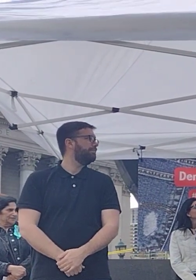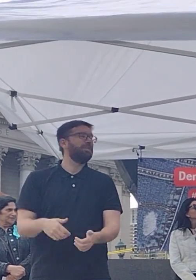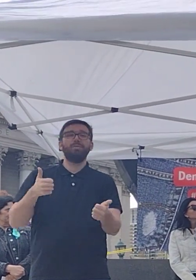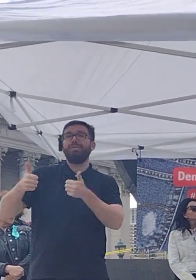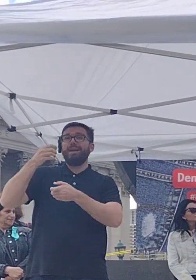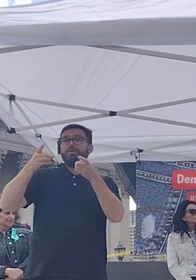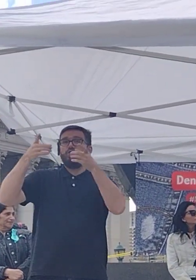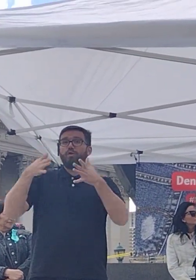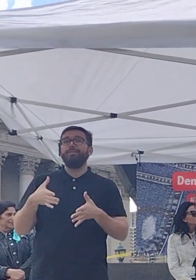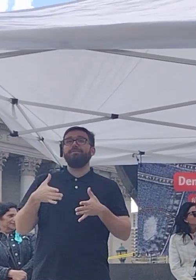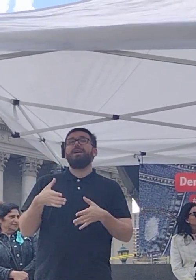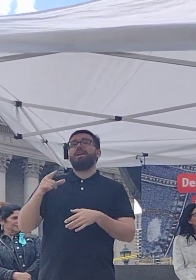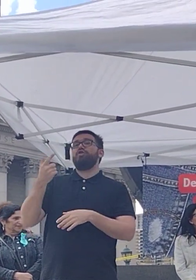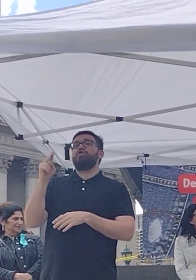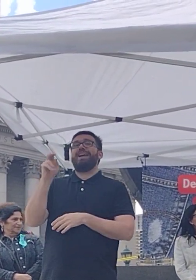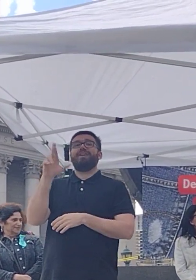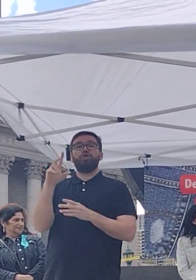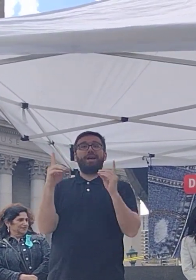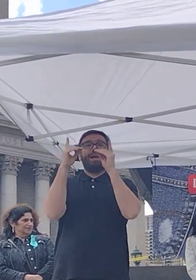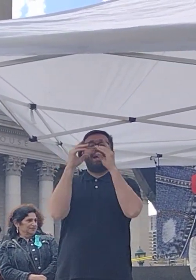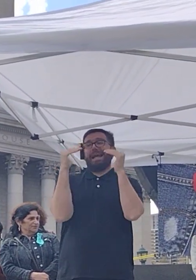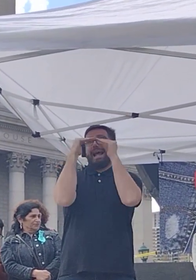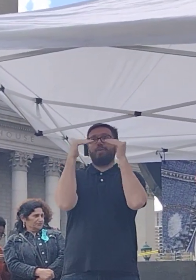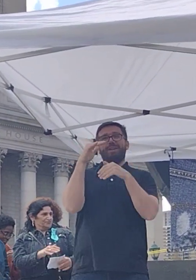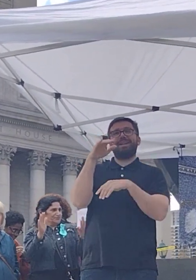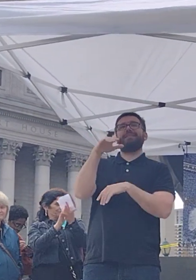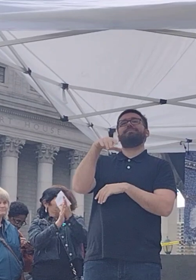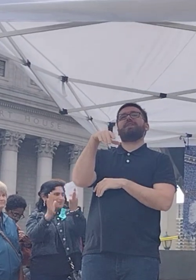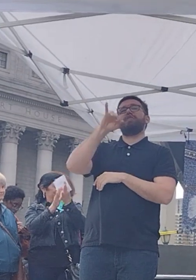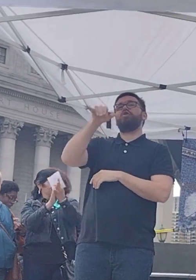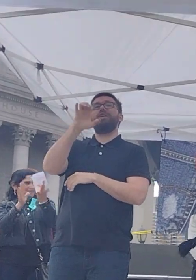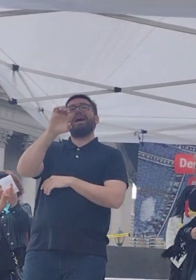Commission on Gender Equity, Jackie Ebanks.